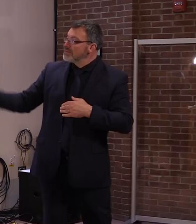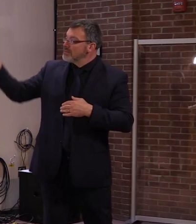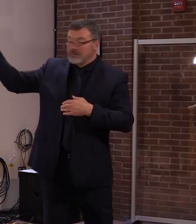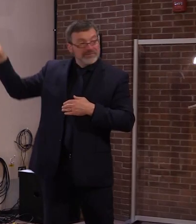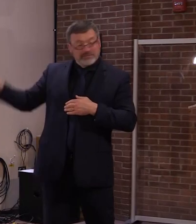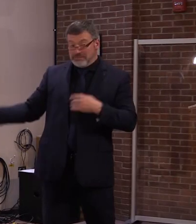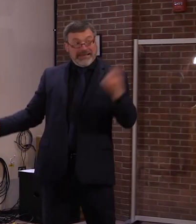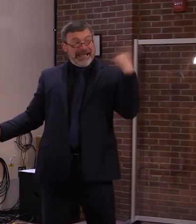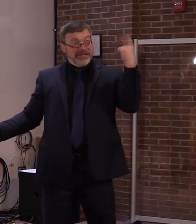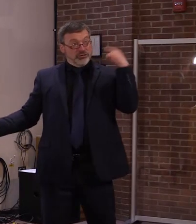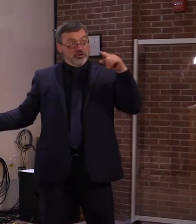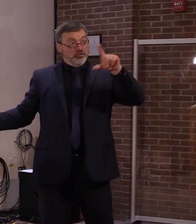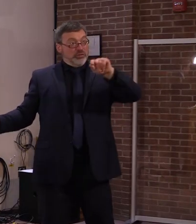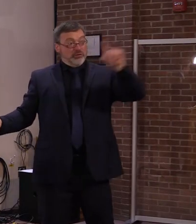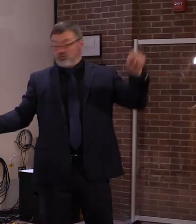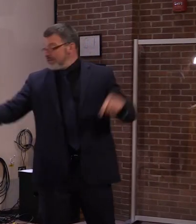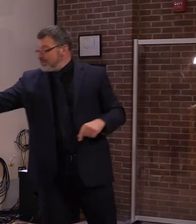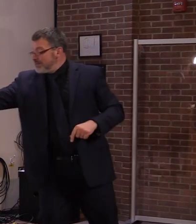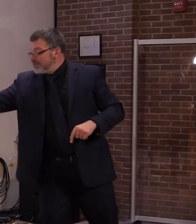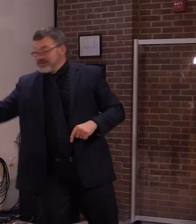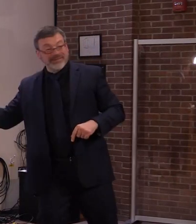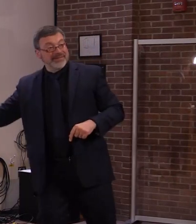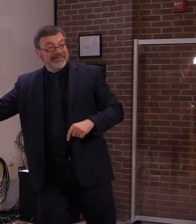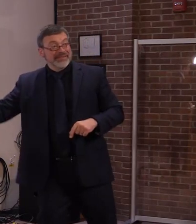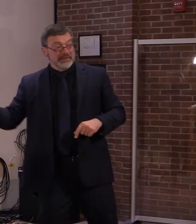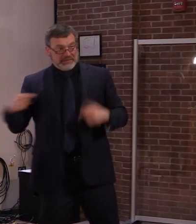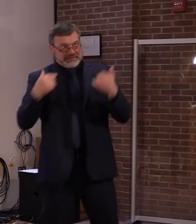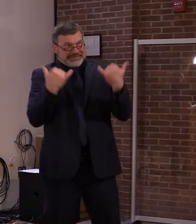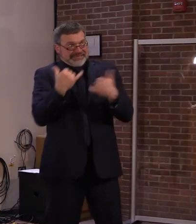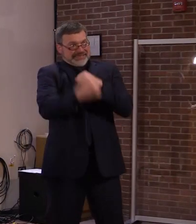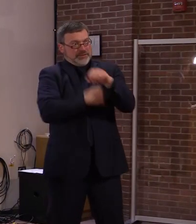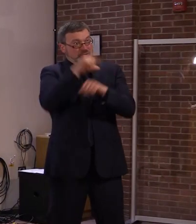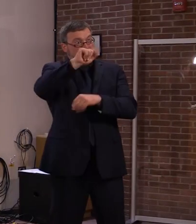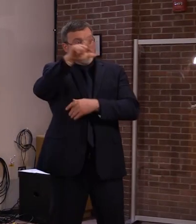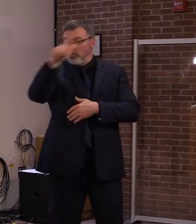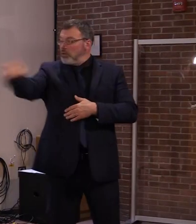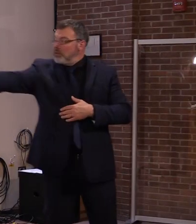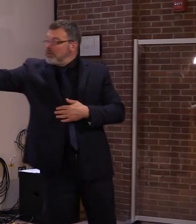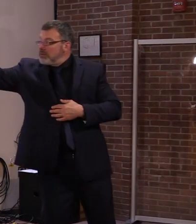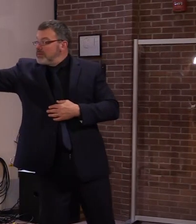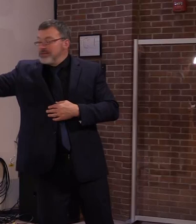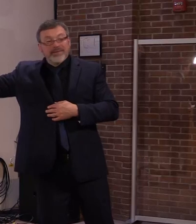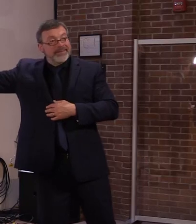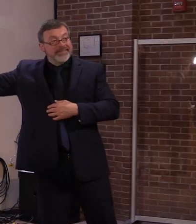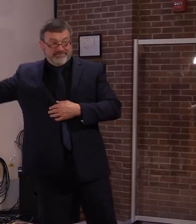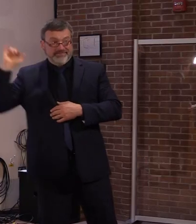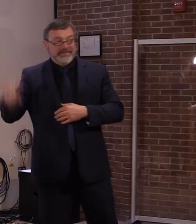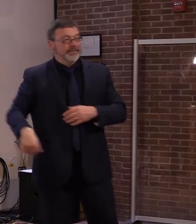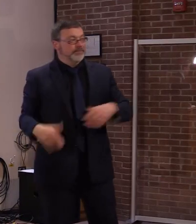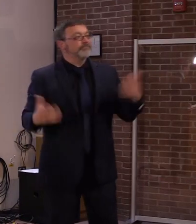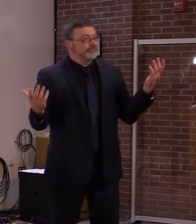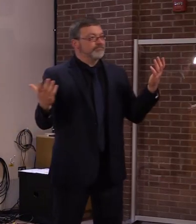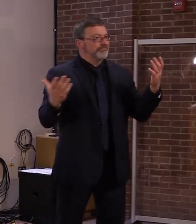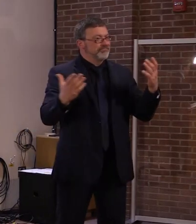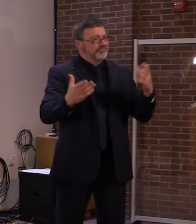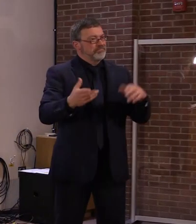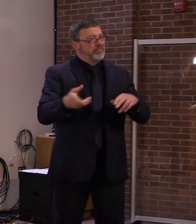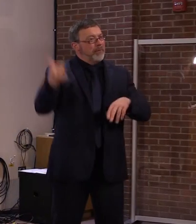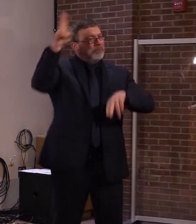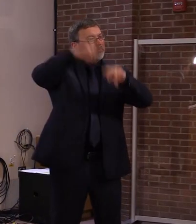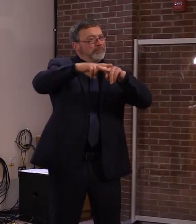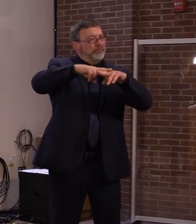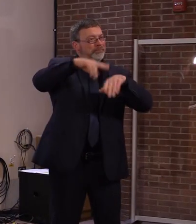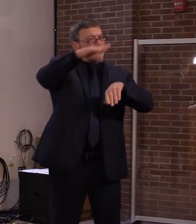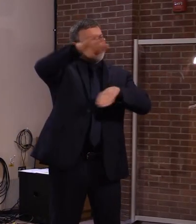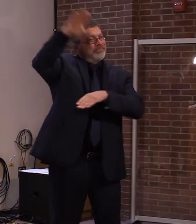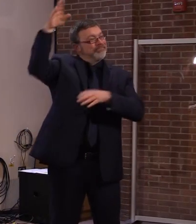saw last year in the bottom yellow line and the increase that we've seen this year now, 7 or 8 days following Halloween.